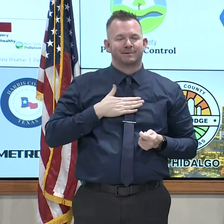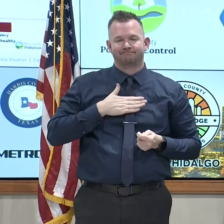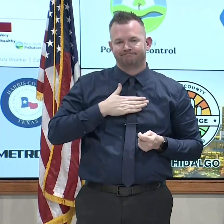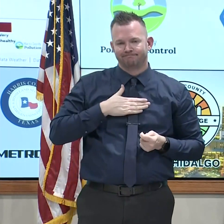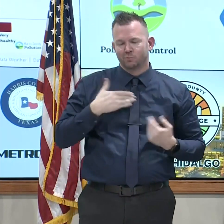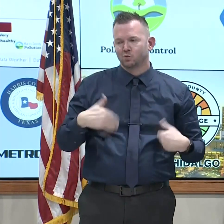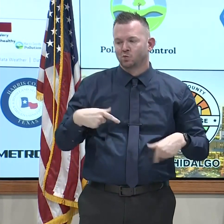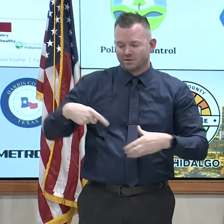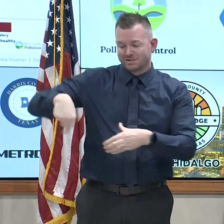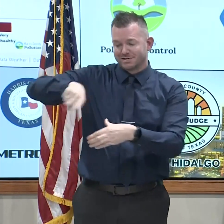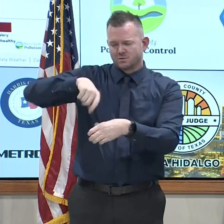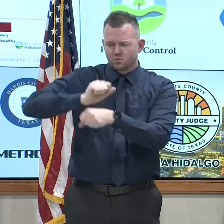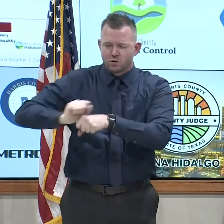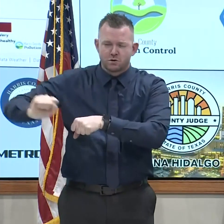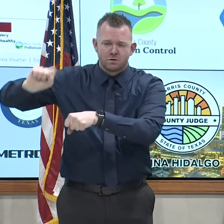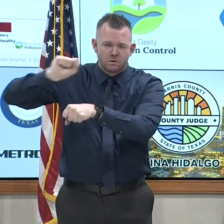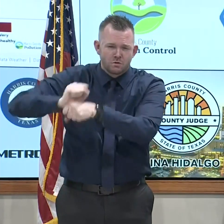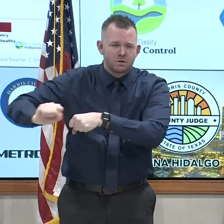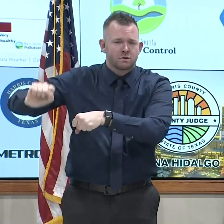particularly Kristen Lee.